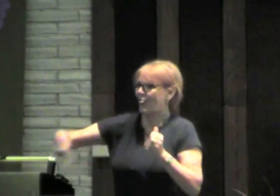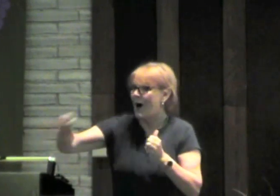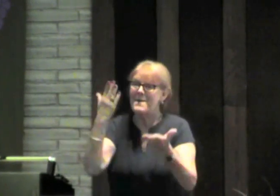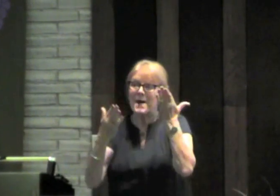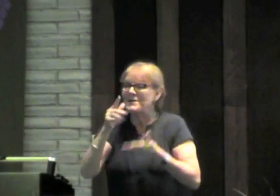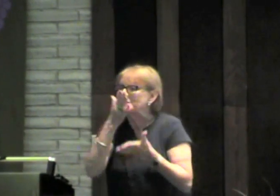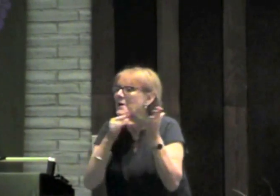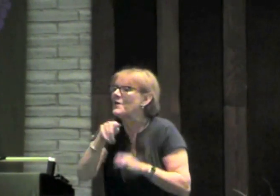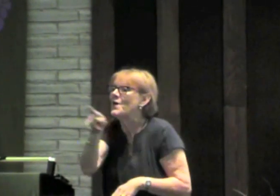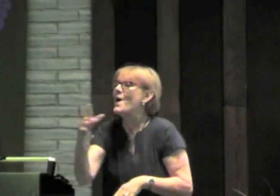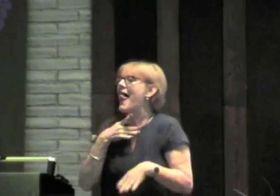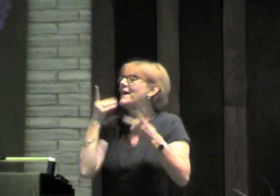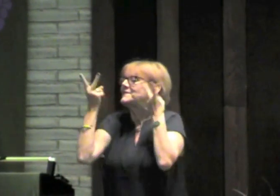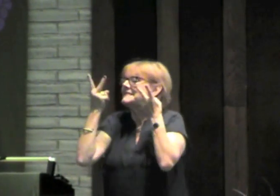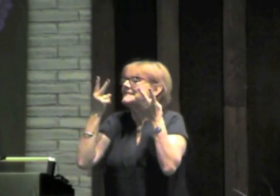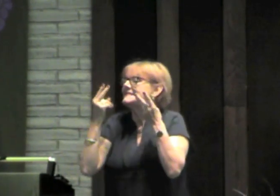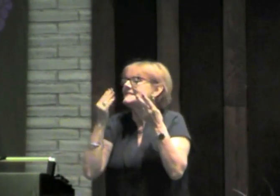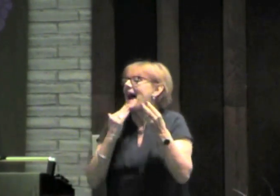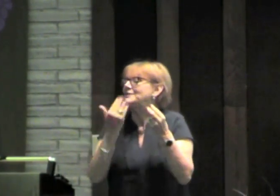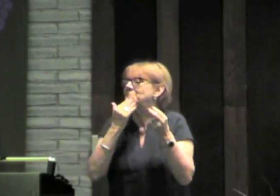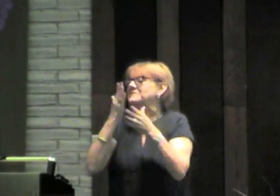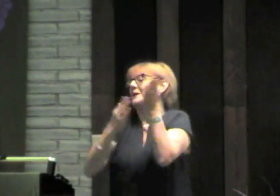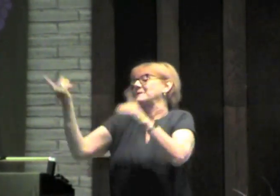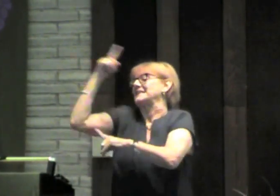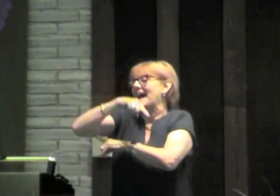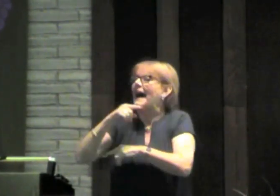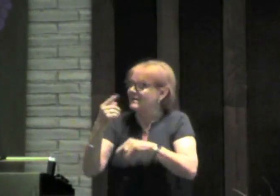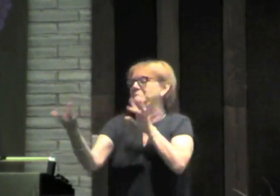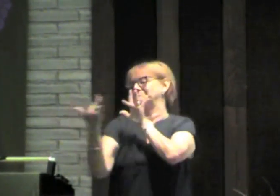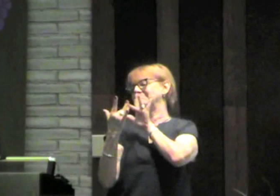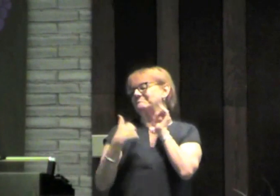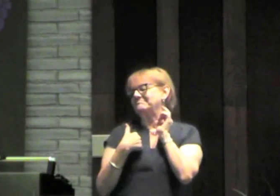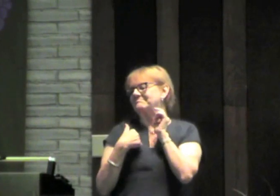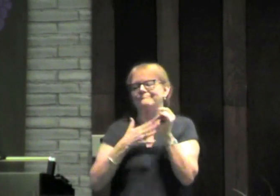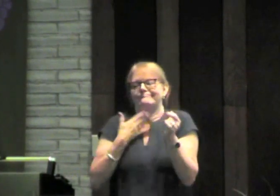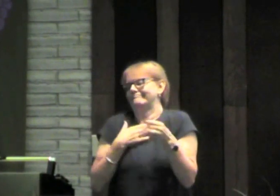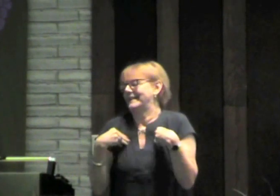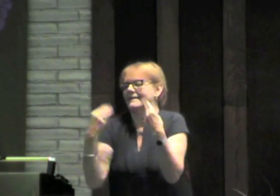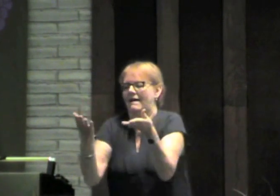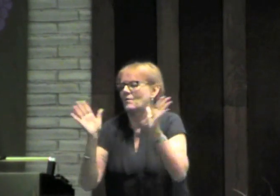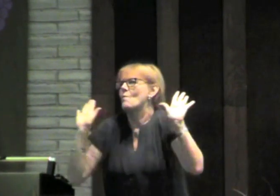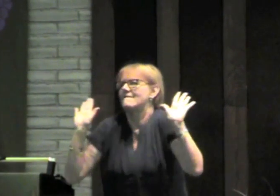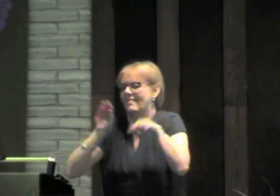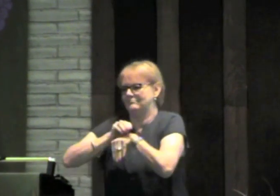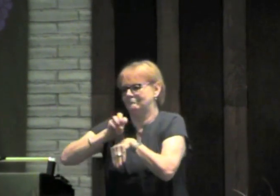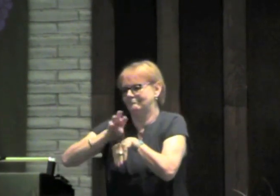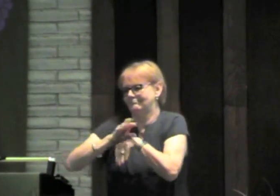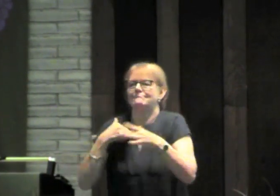with all of you. Maybe some of you will be inspired to visit Israel someday. And if you want to, get a hold of me, and I will